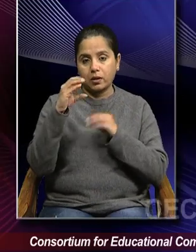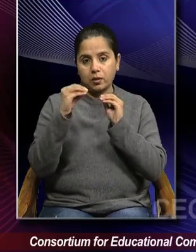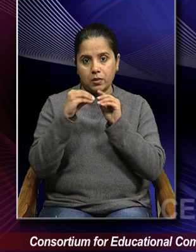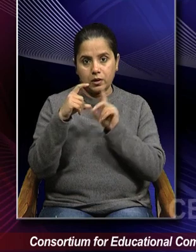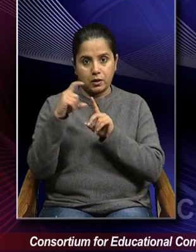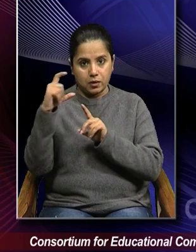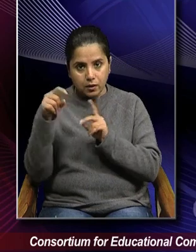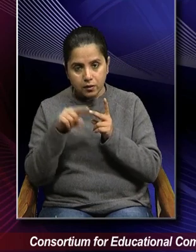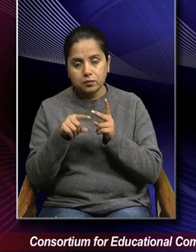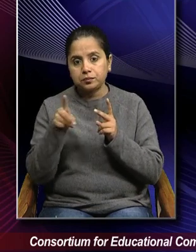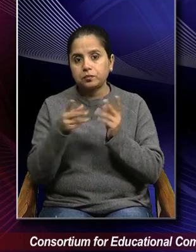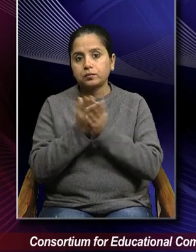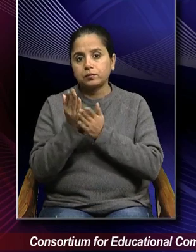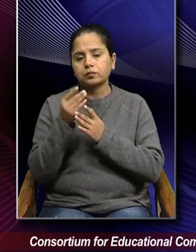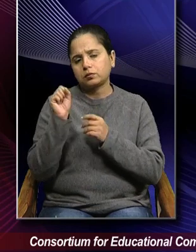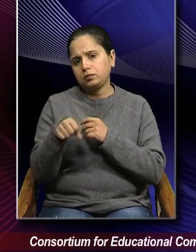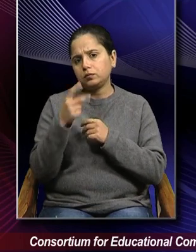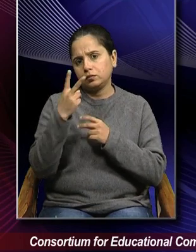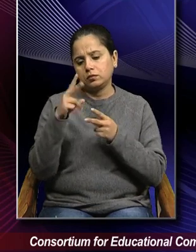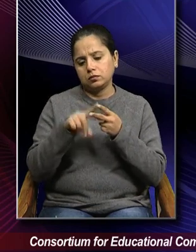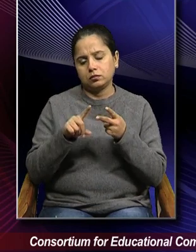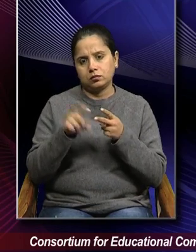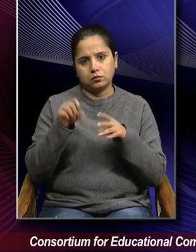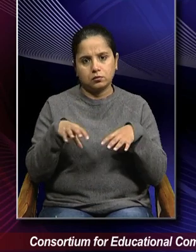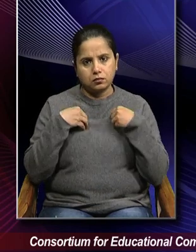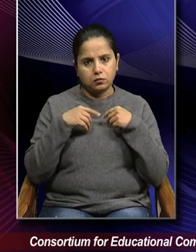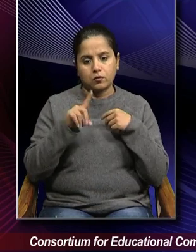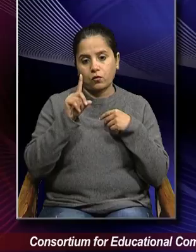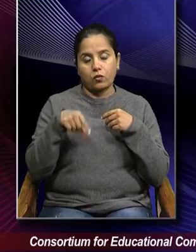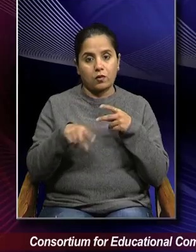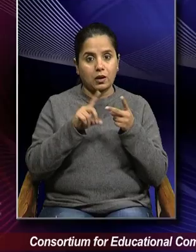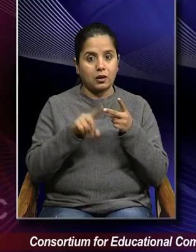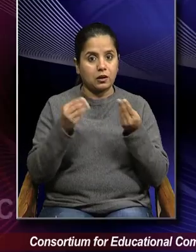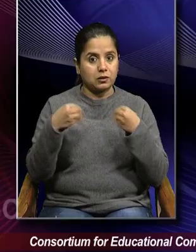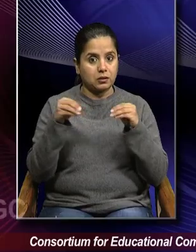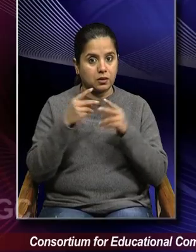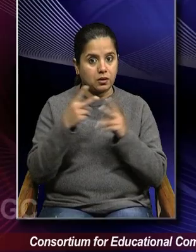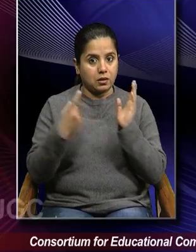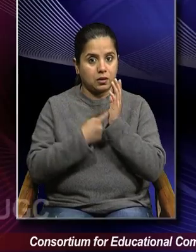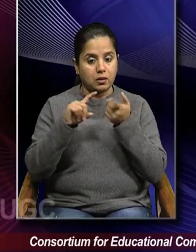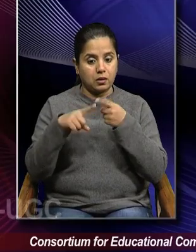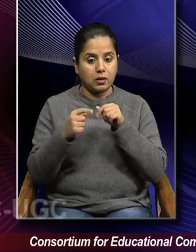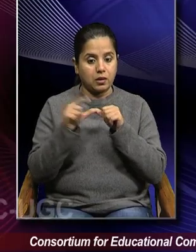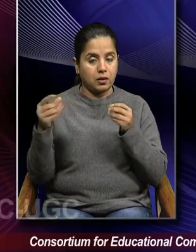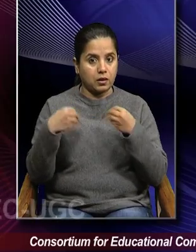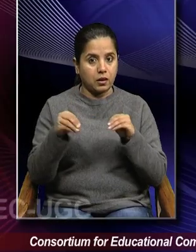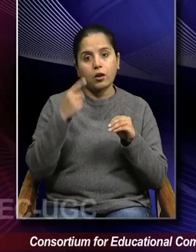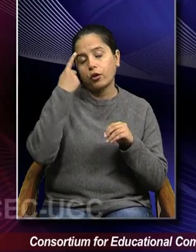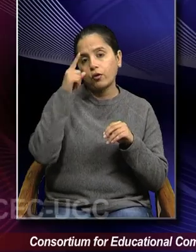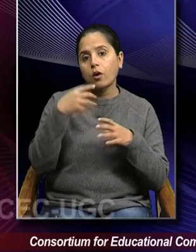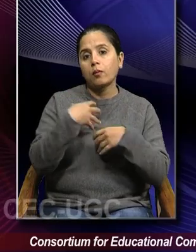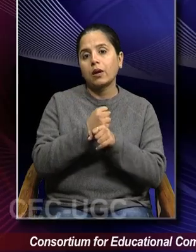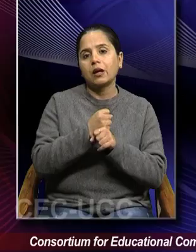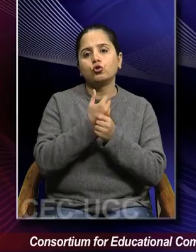into its forms, it can take two forms. One is the retail CBDC, which is actually designed for